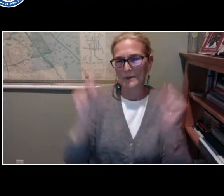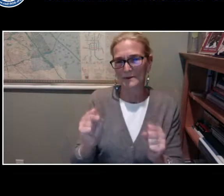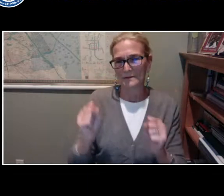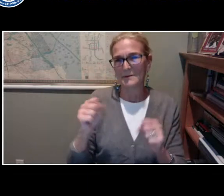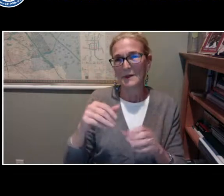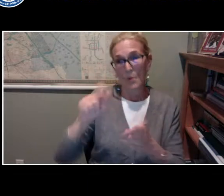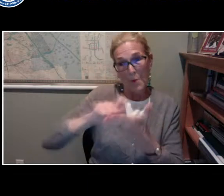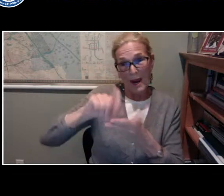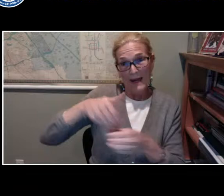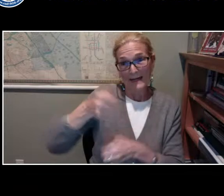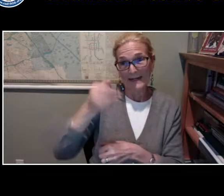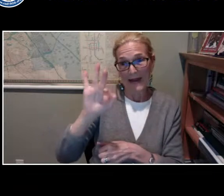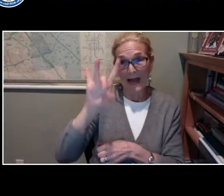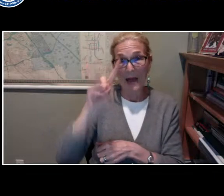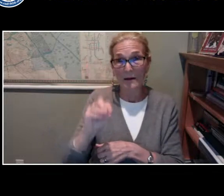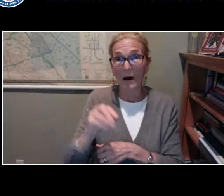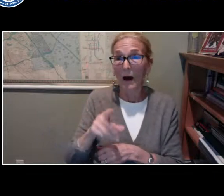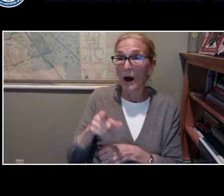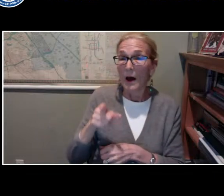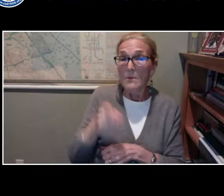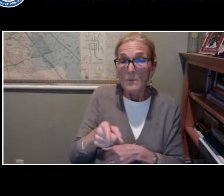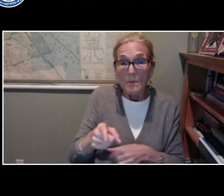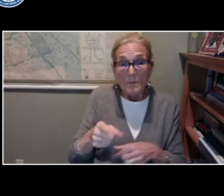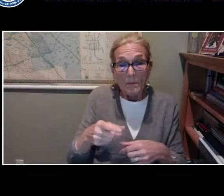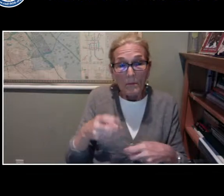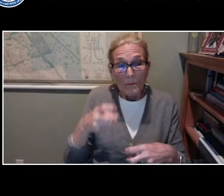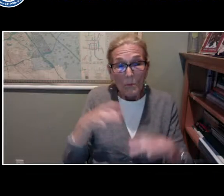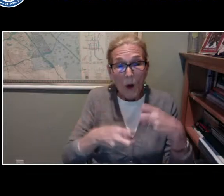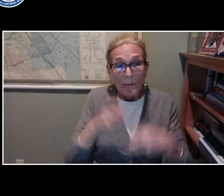1980, Meadows was a